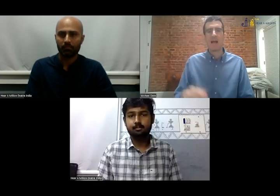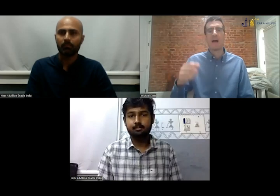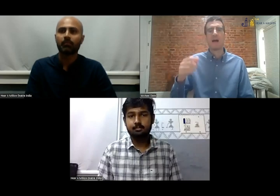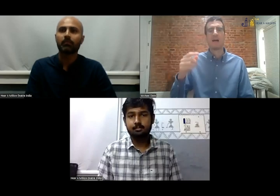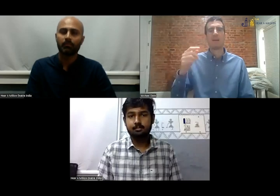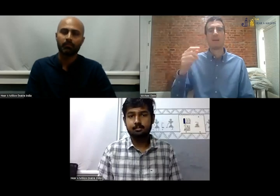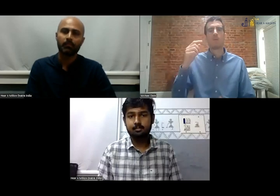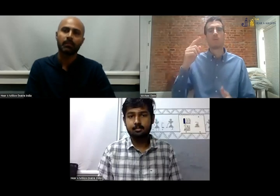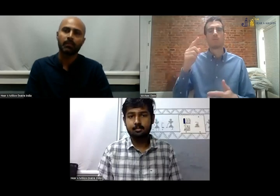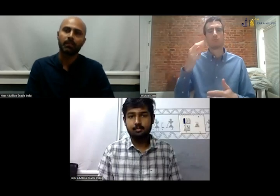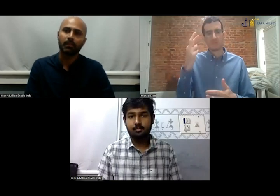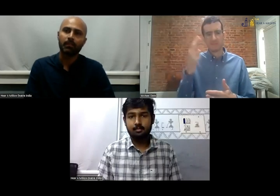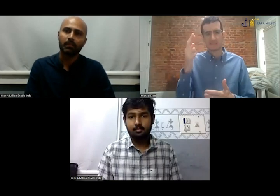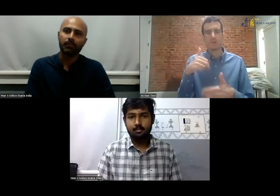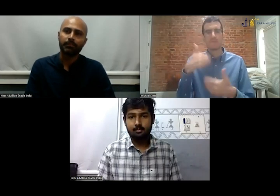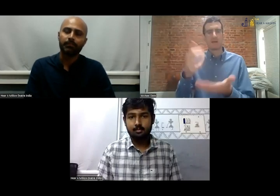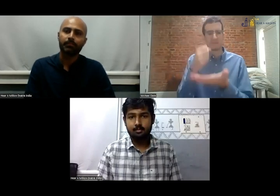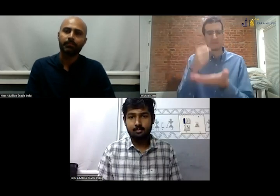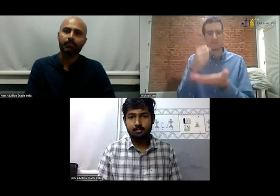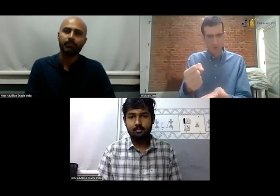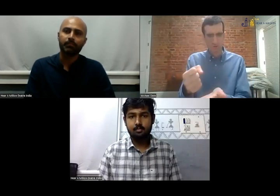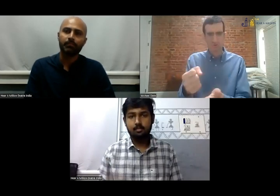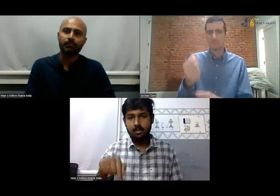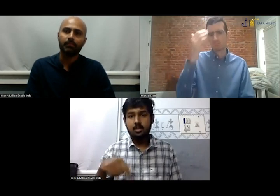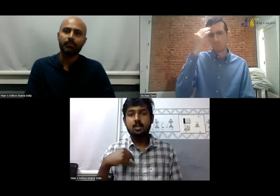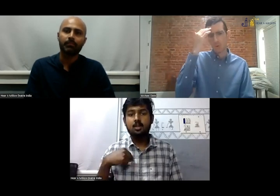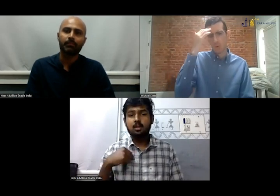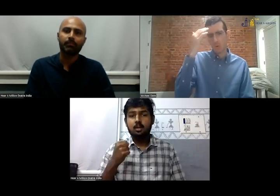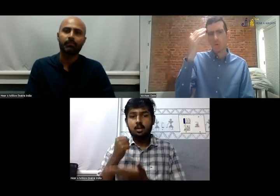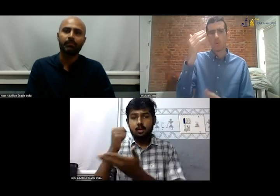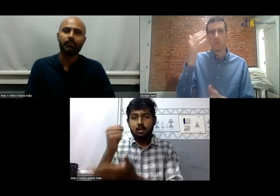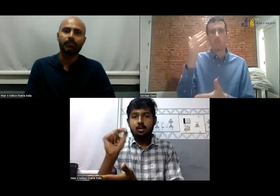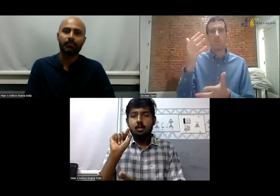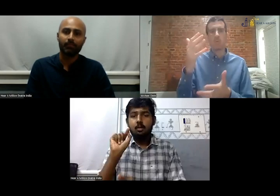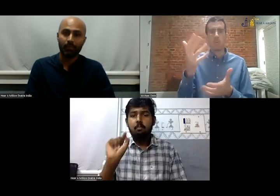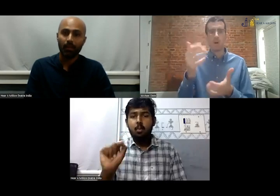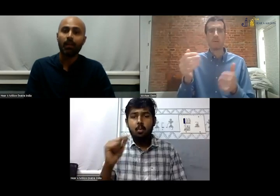studying LLB, for pursuing LLB.